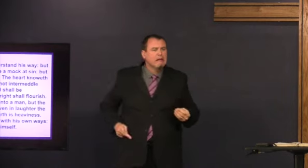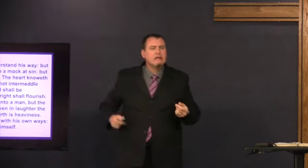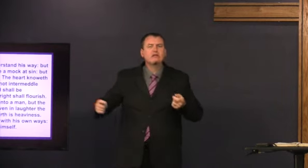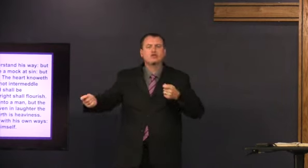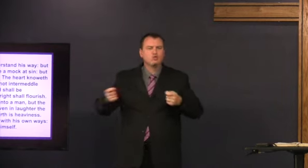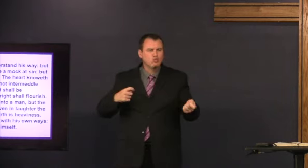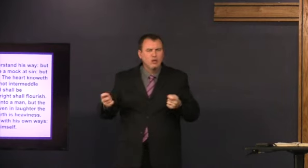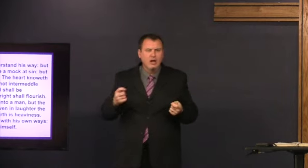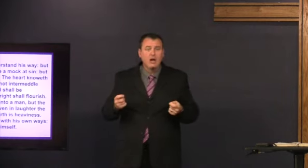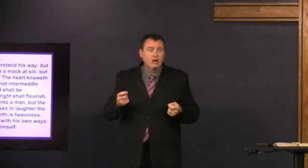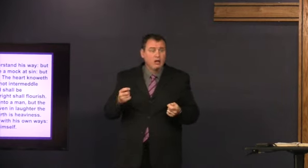line.